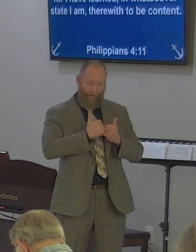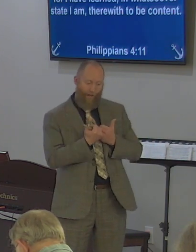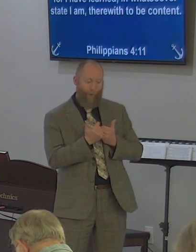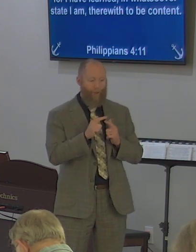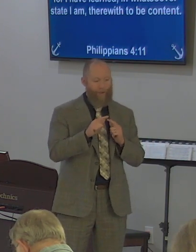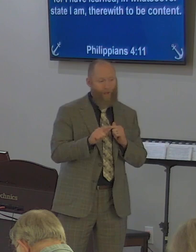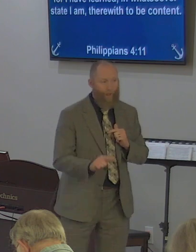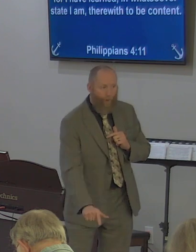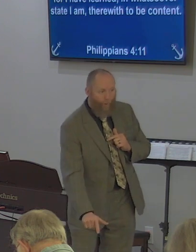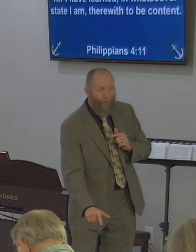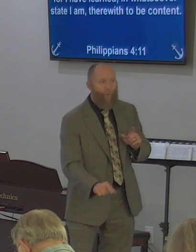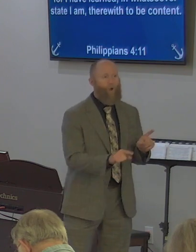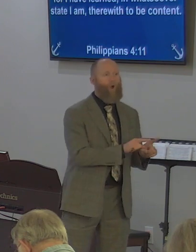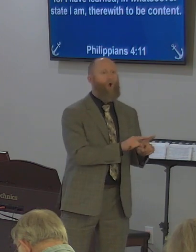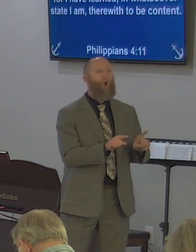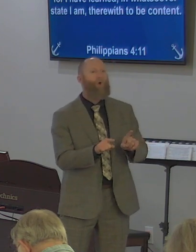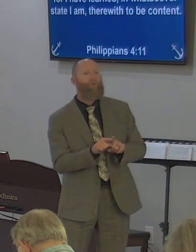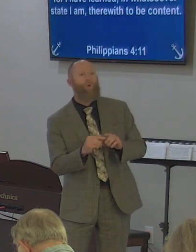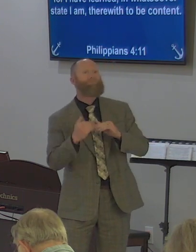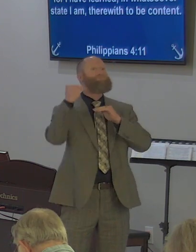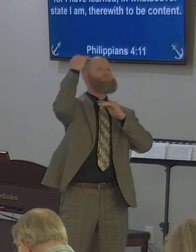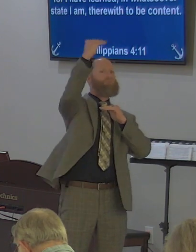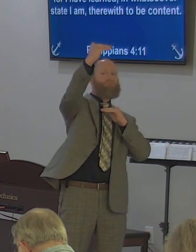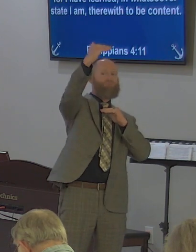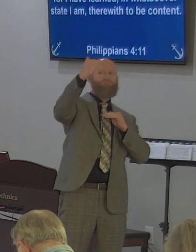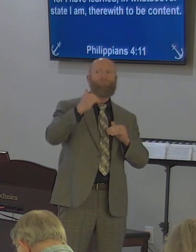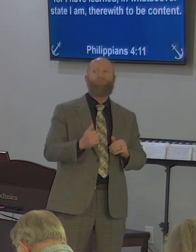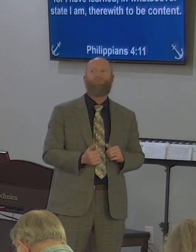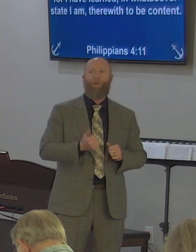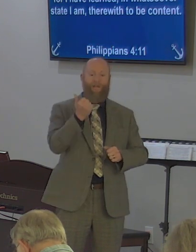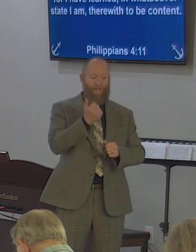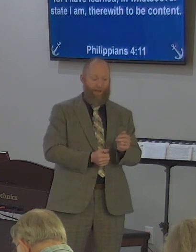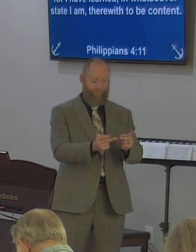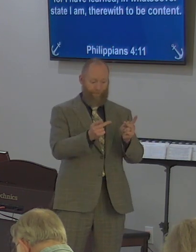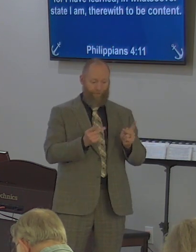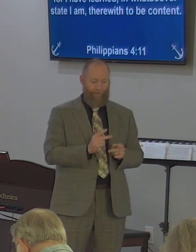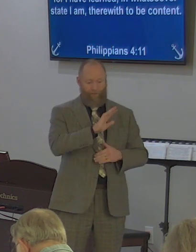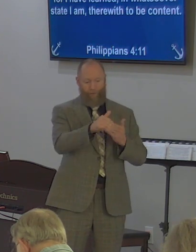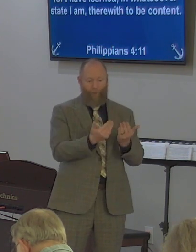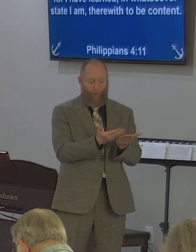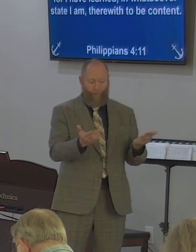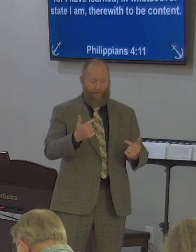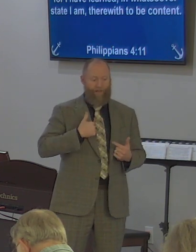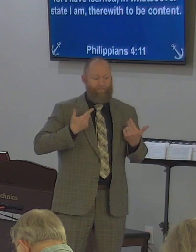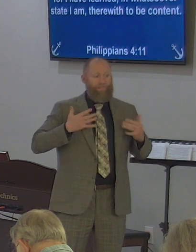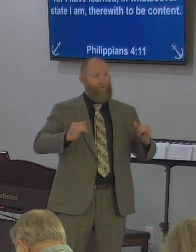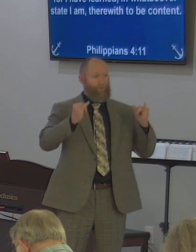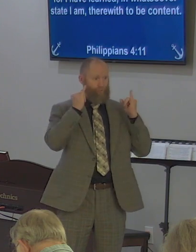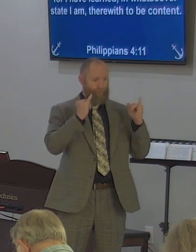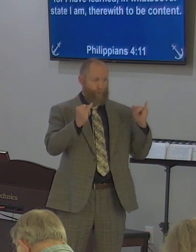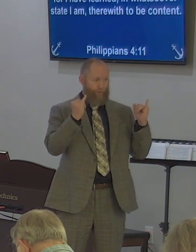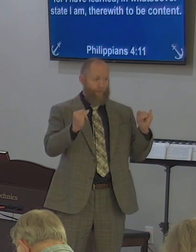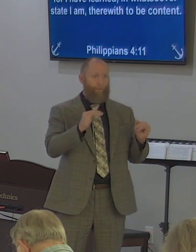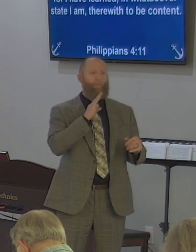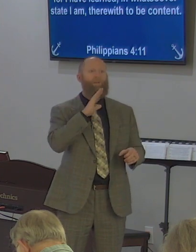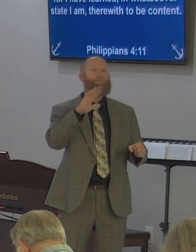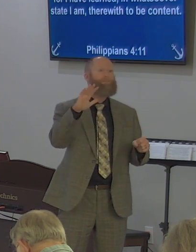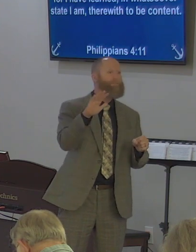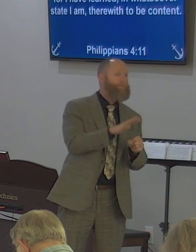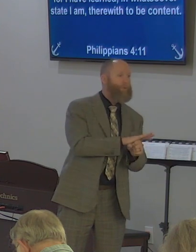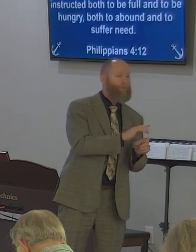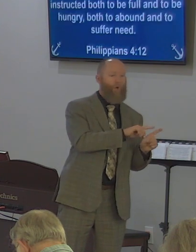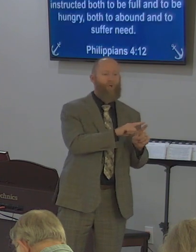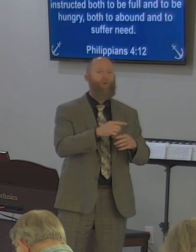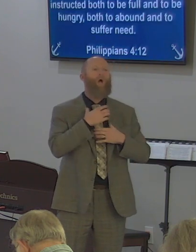abased and I know how to abound. Everywhere and in all things I am instructed both to be full and to be